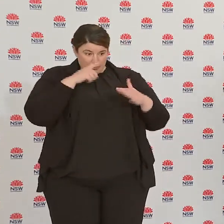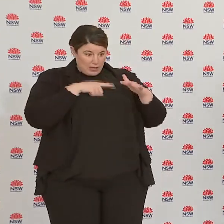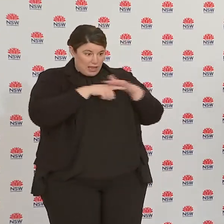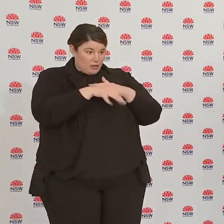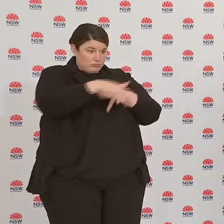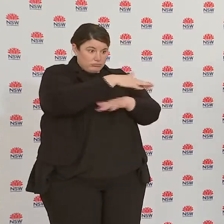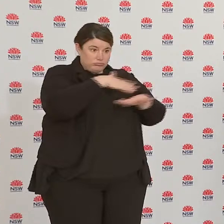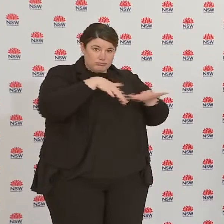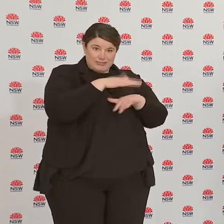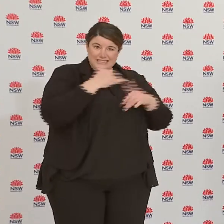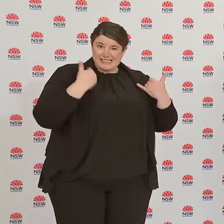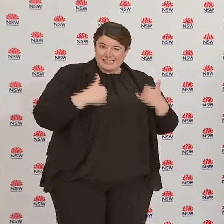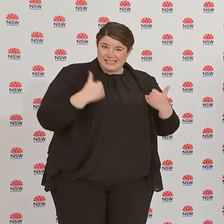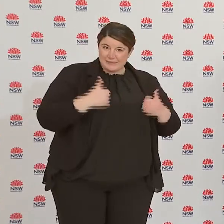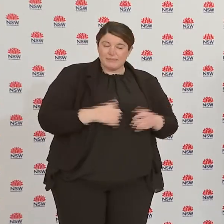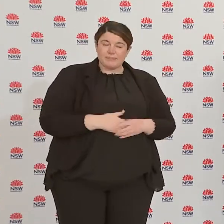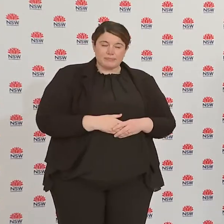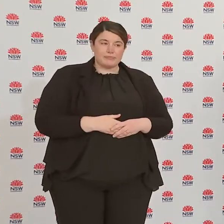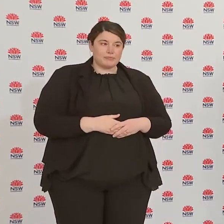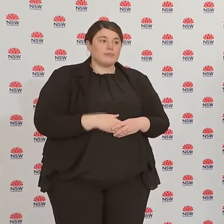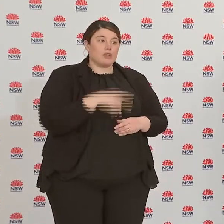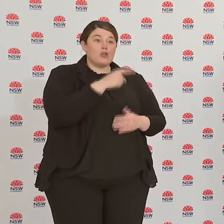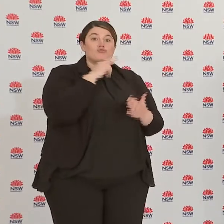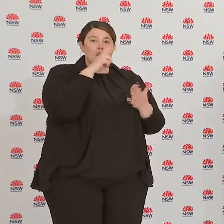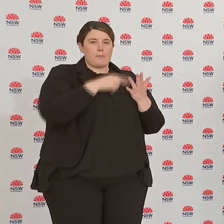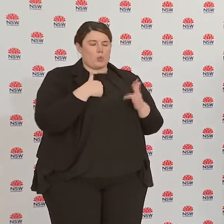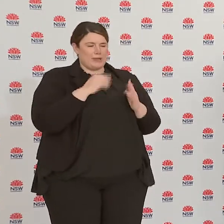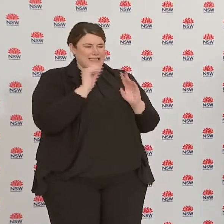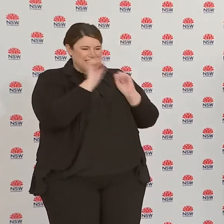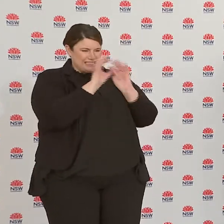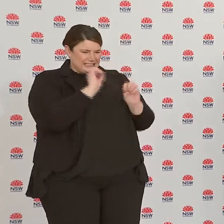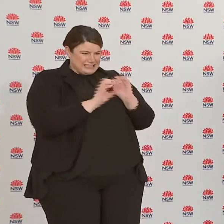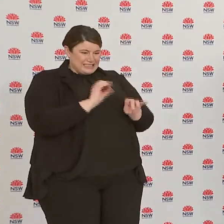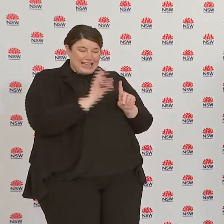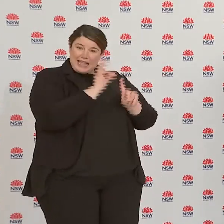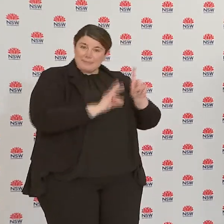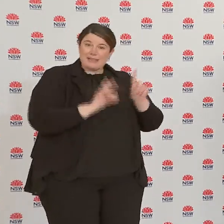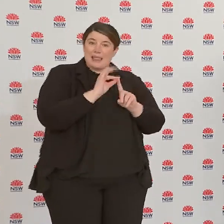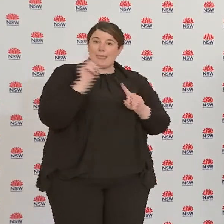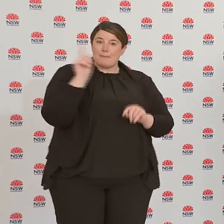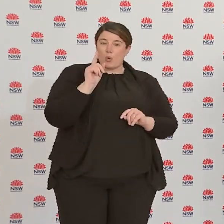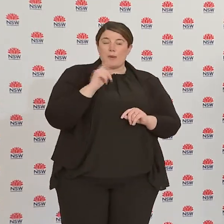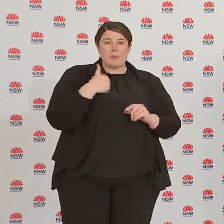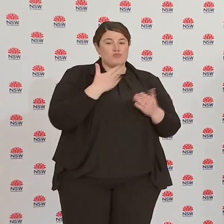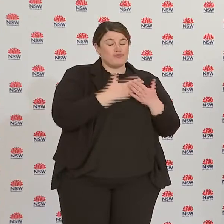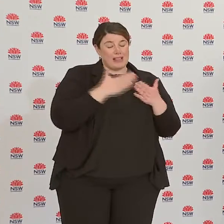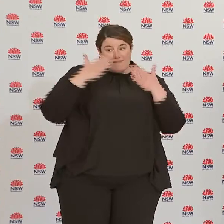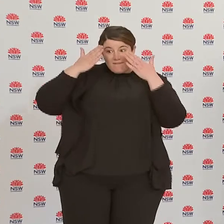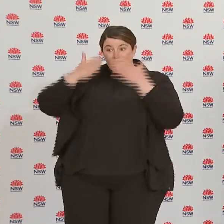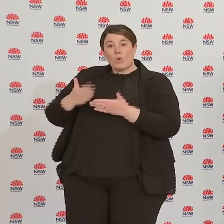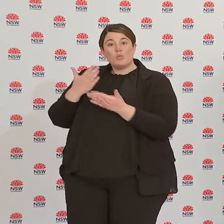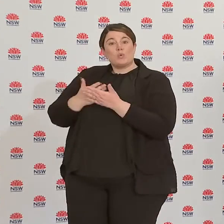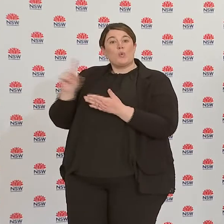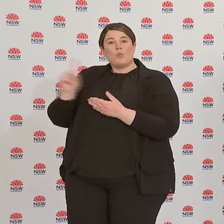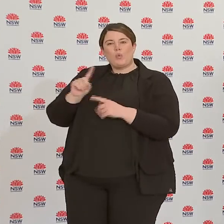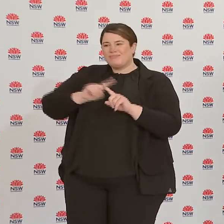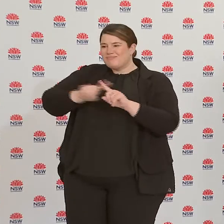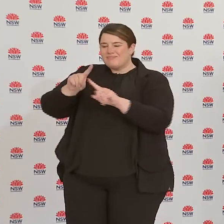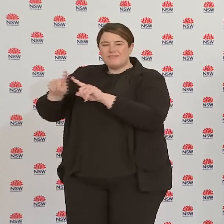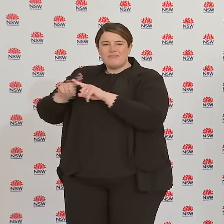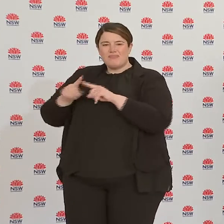infectious? So we are prioritising getting that EP report out. As you can imagine, our priority at the moment has been focusing on other